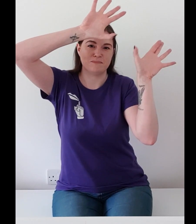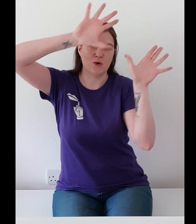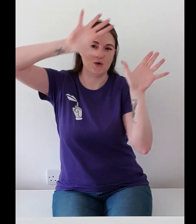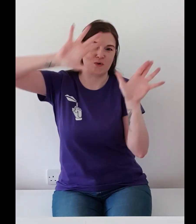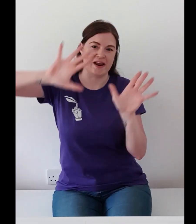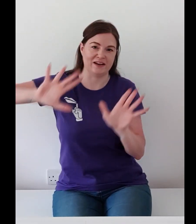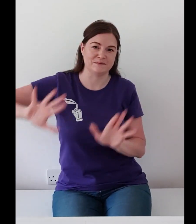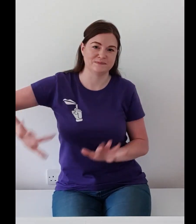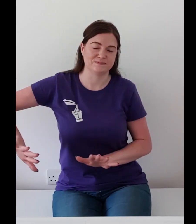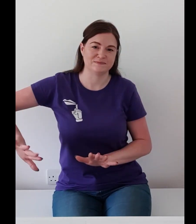Pouring.